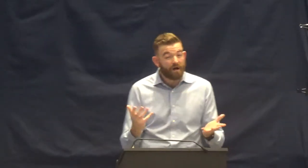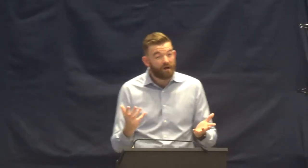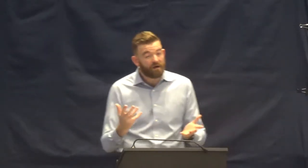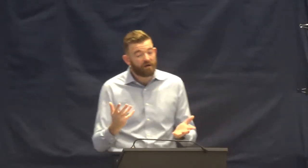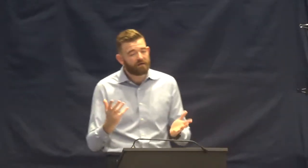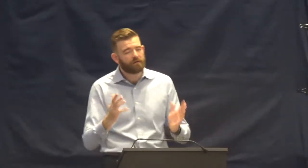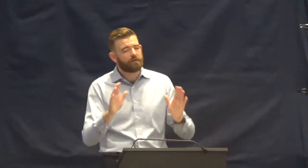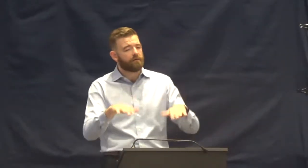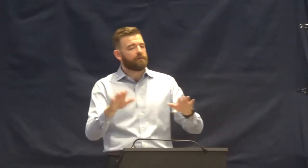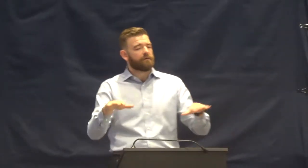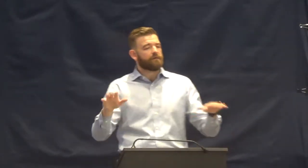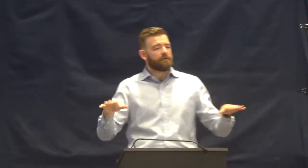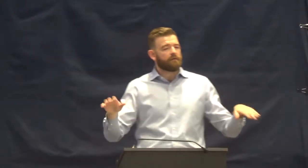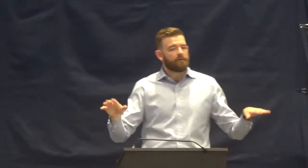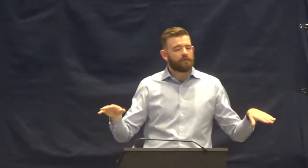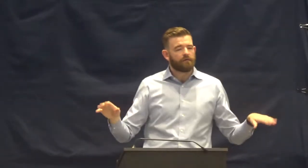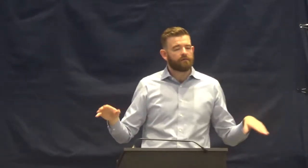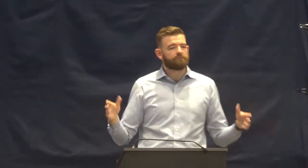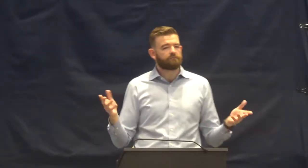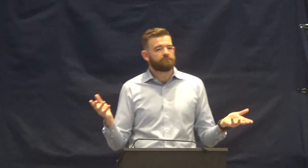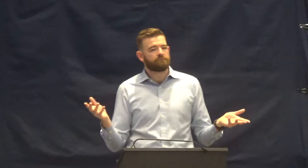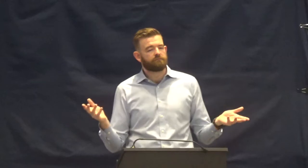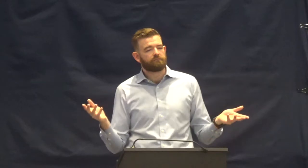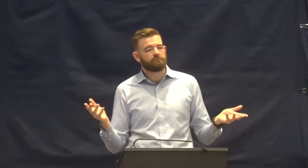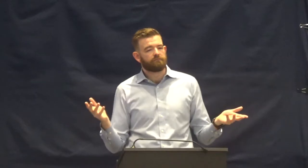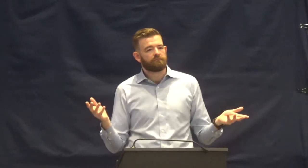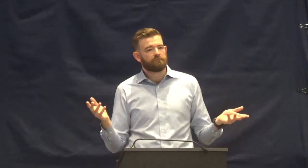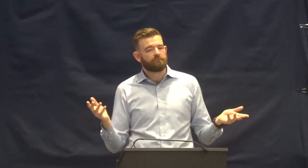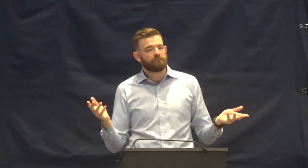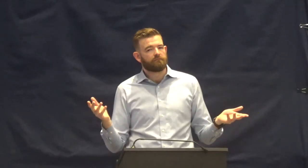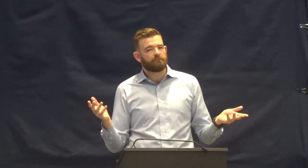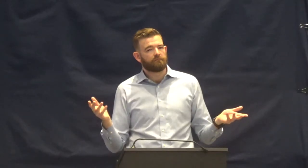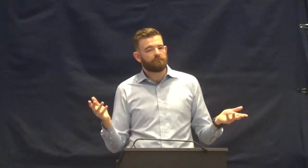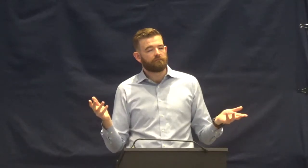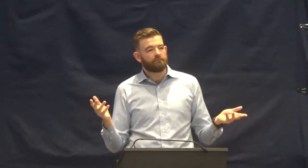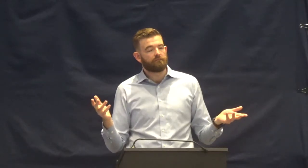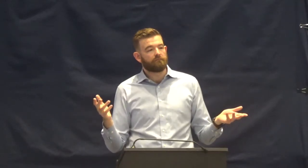tries to show us and teaches his children.